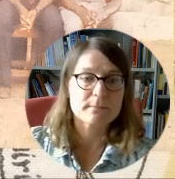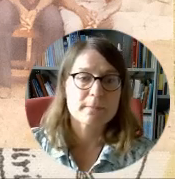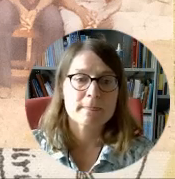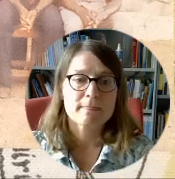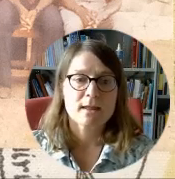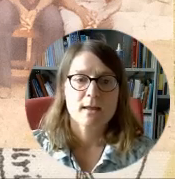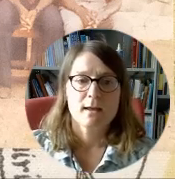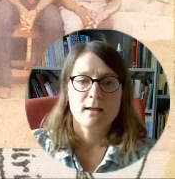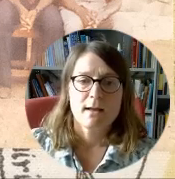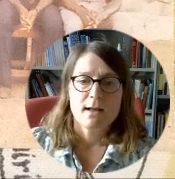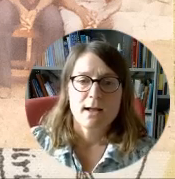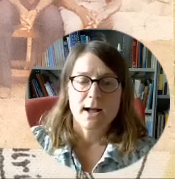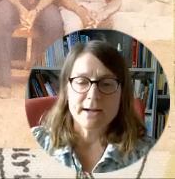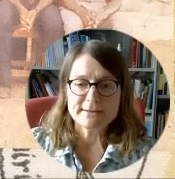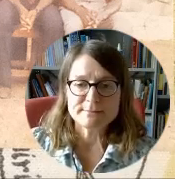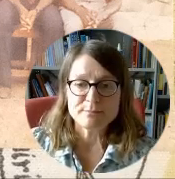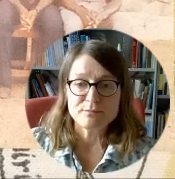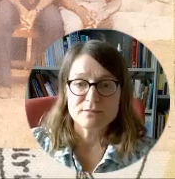later.